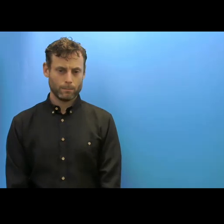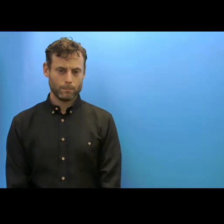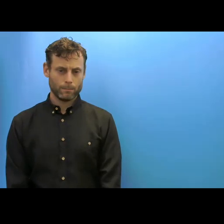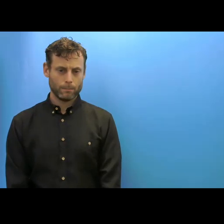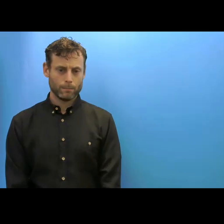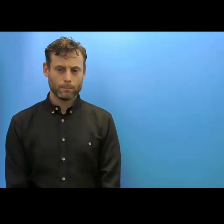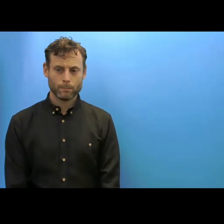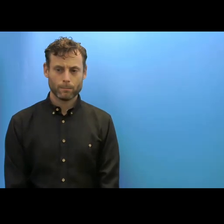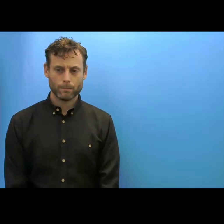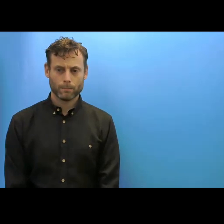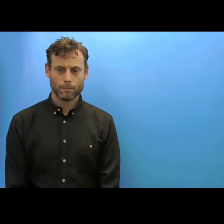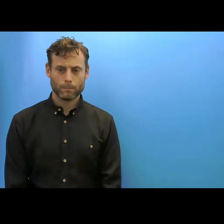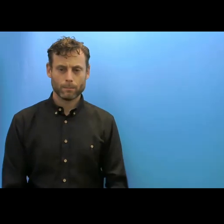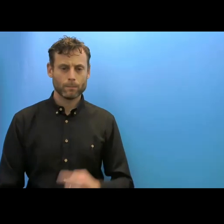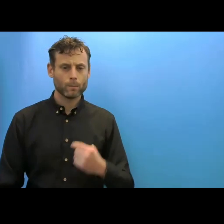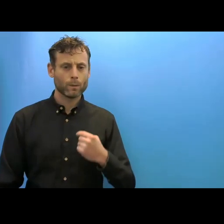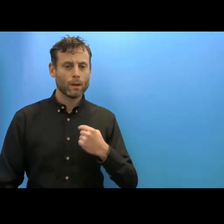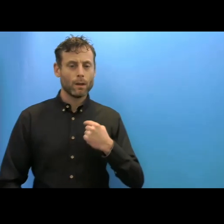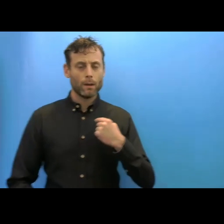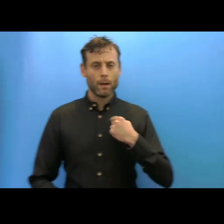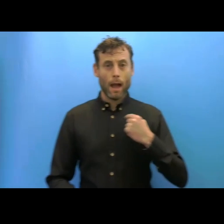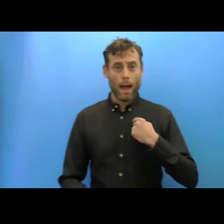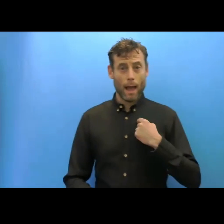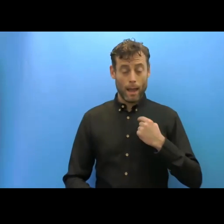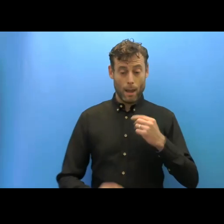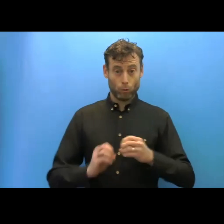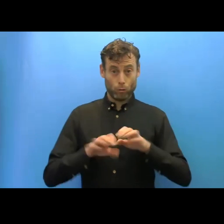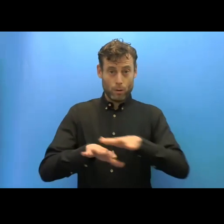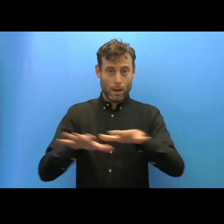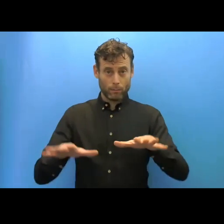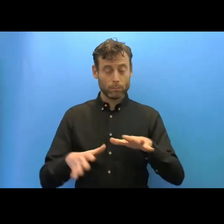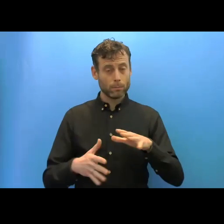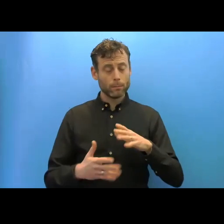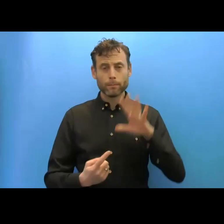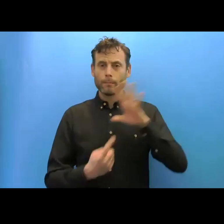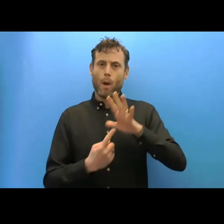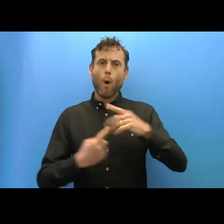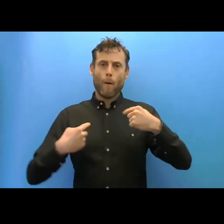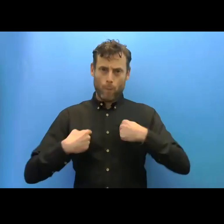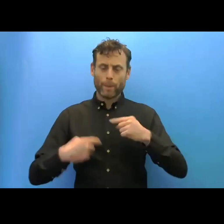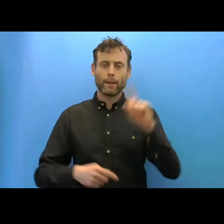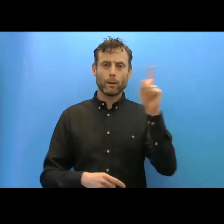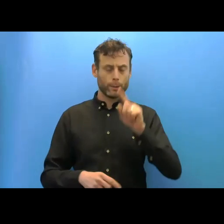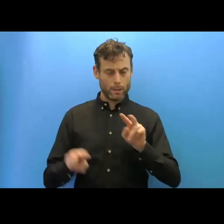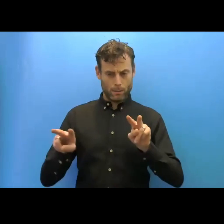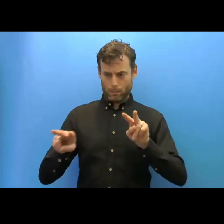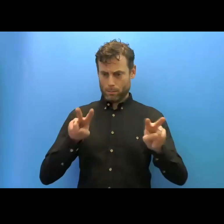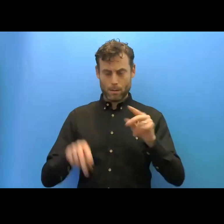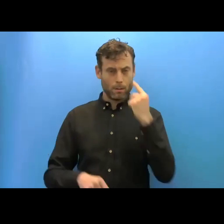I'm relying hugely on my sight, and I'm relying on what I kind of know